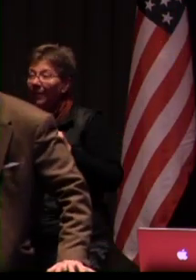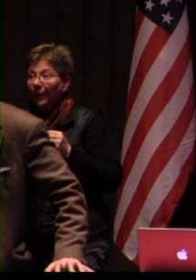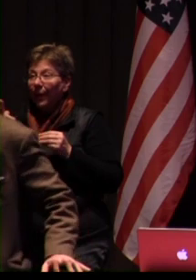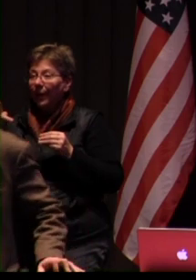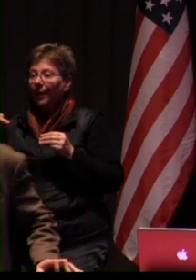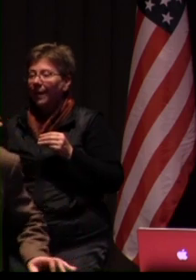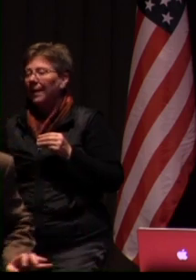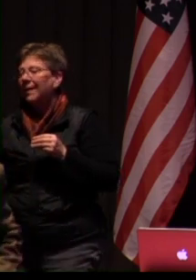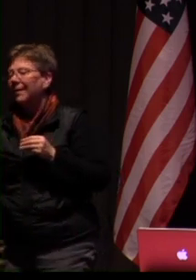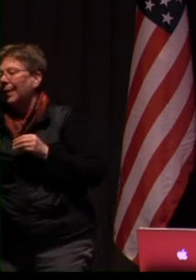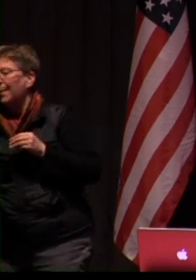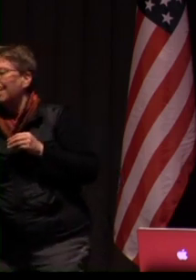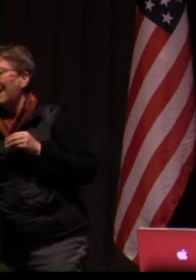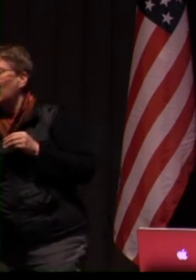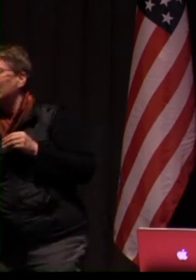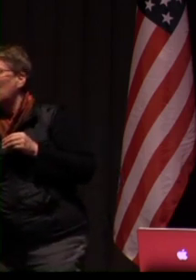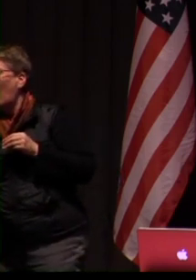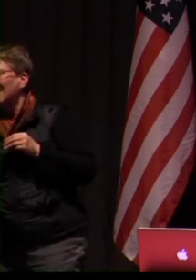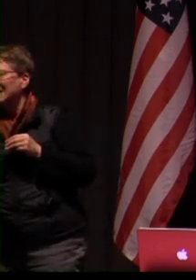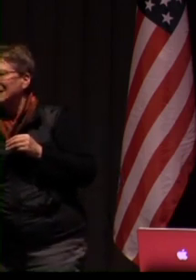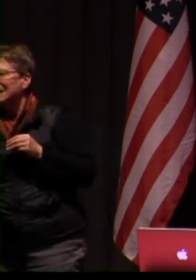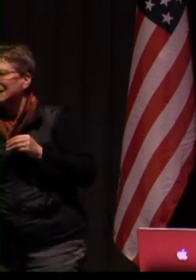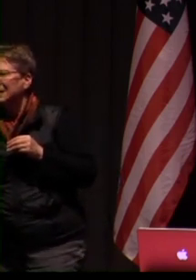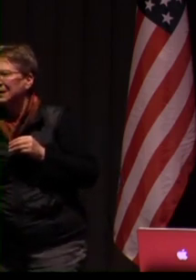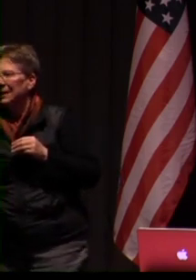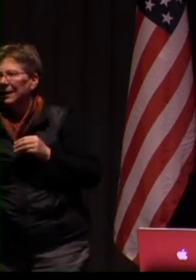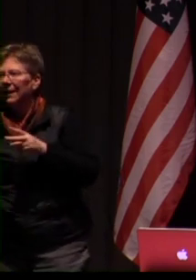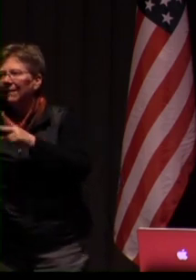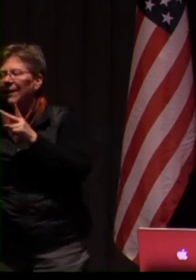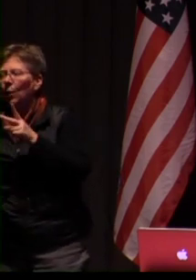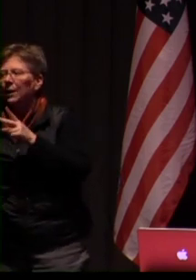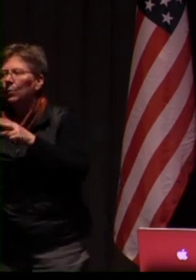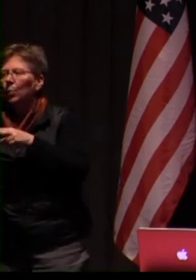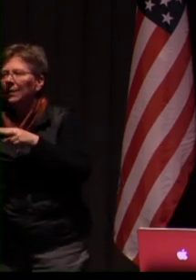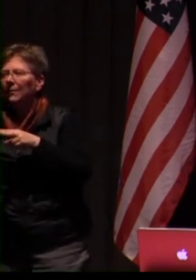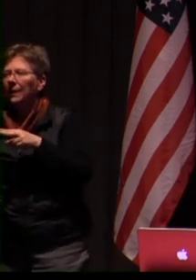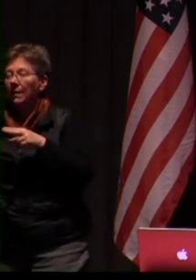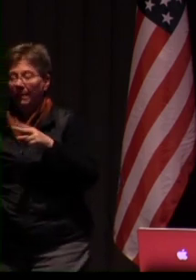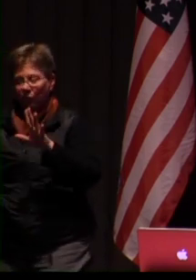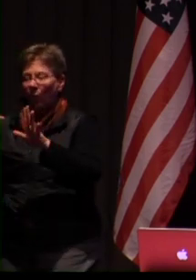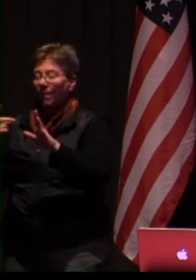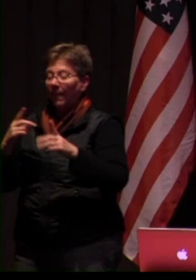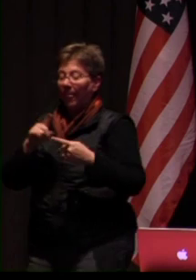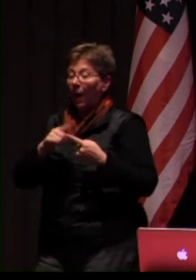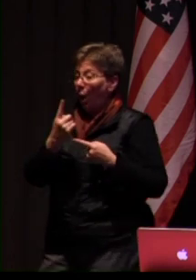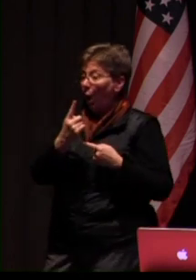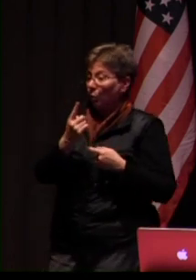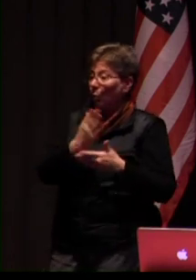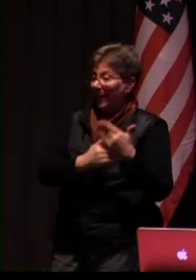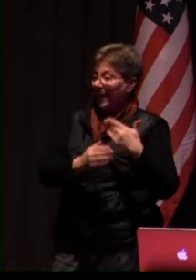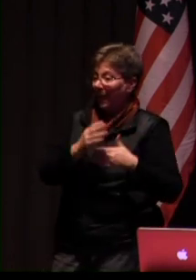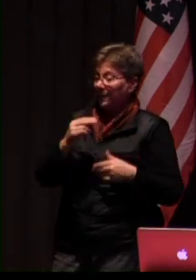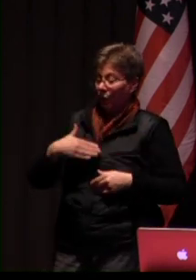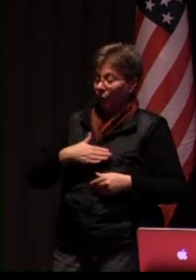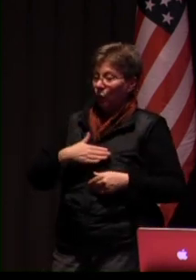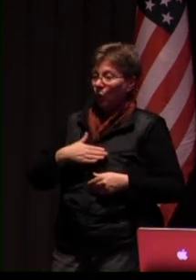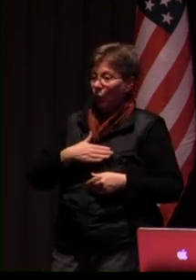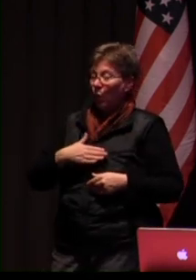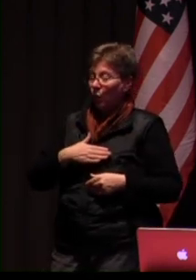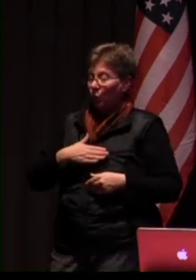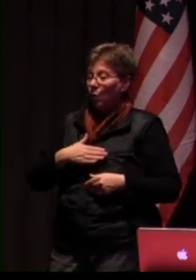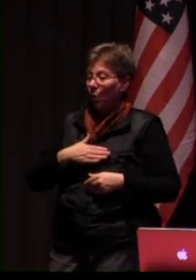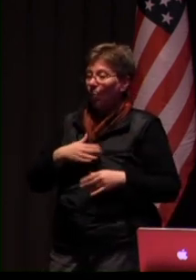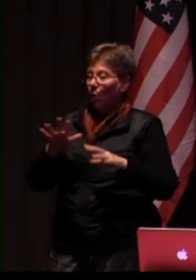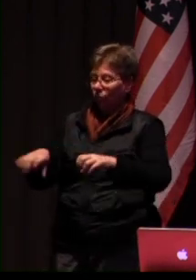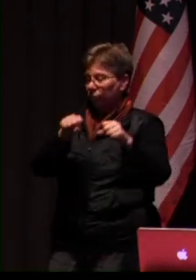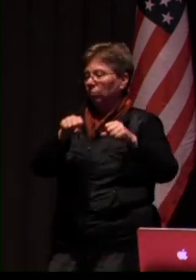The paradox? Yes. Yes, and I just want your reaction very briefly. On the one hand, he's a man who hijacked the power, the energy of